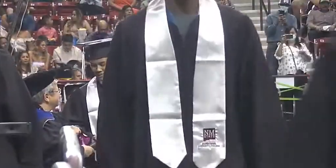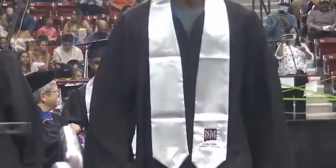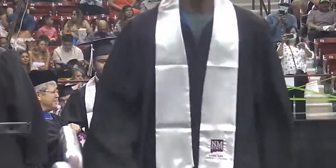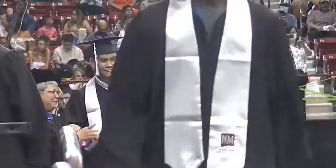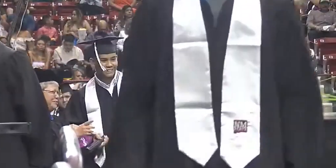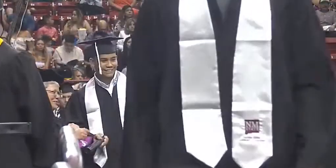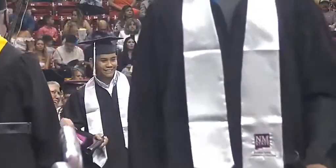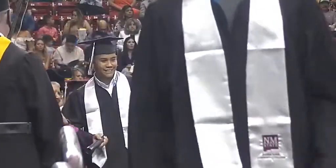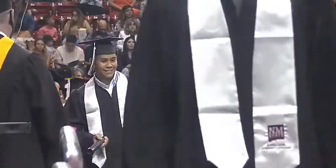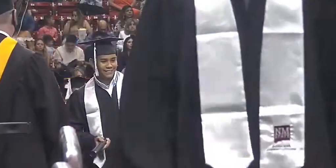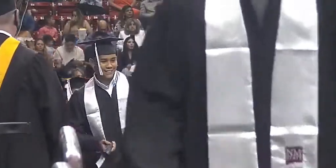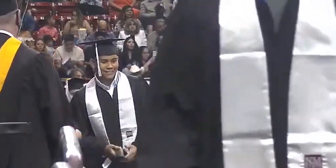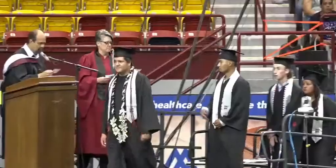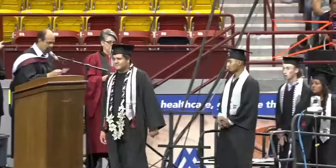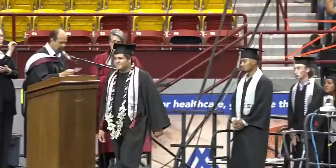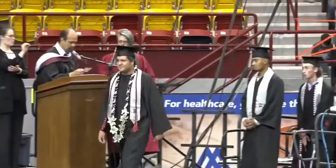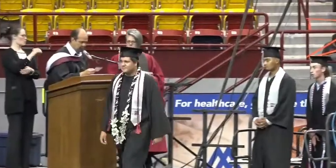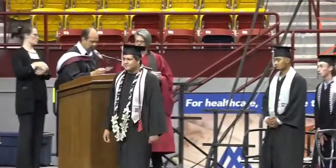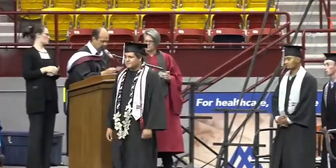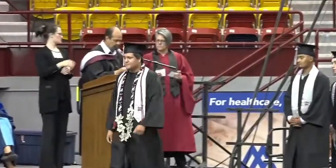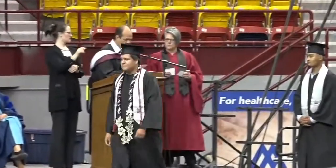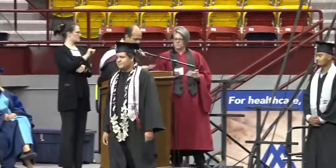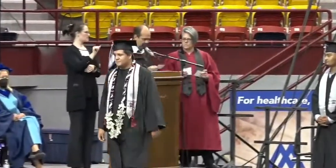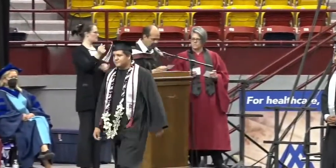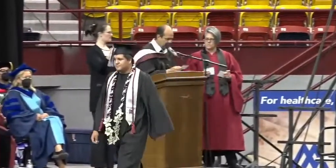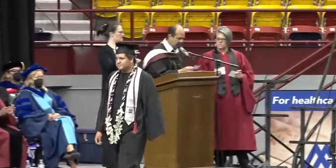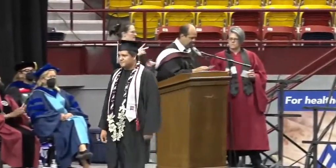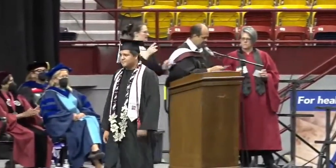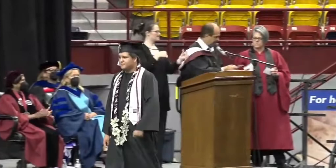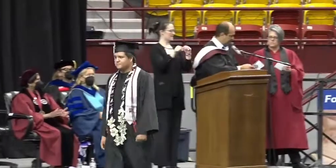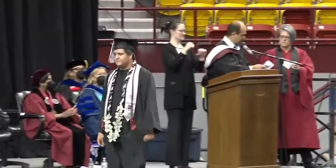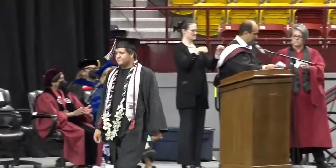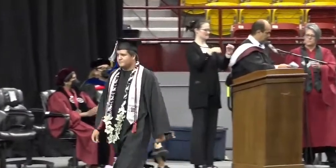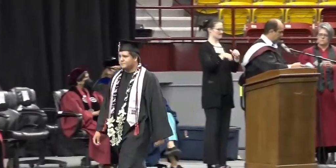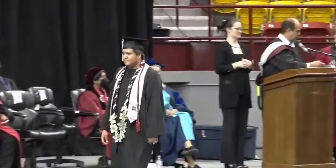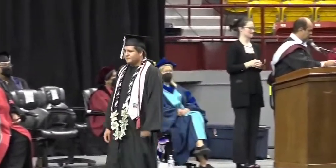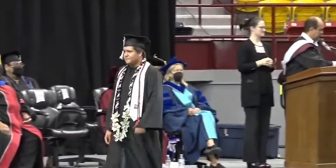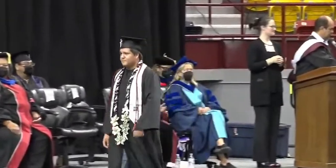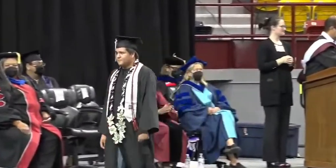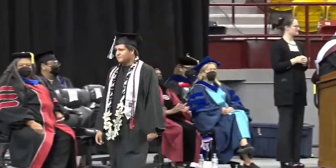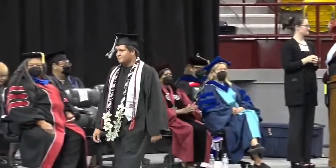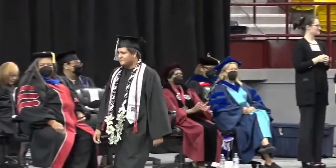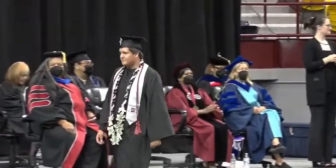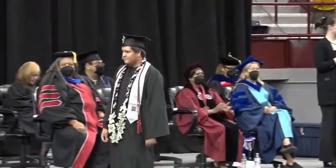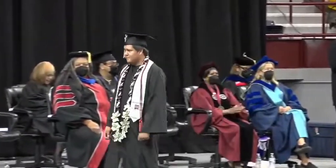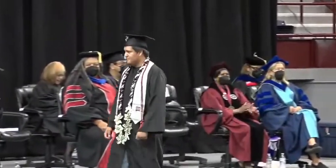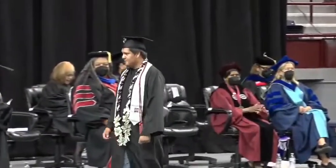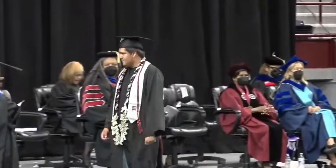Alexis Manuel Razo, Associate of Applied Science.